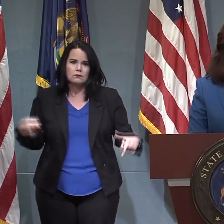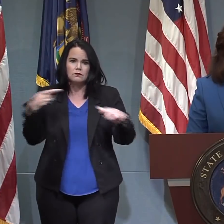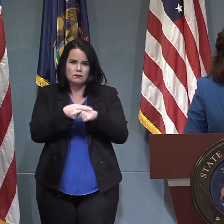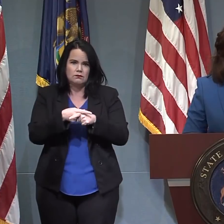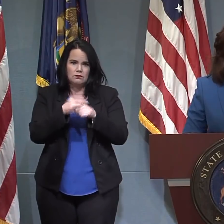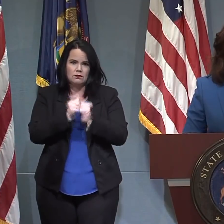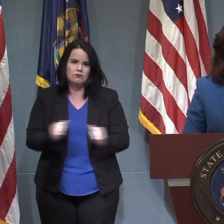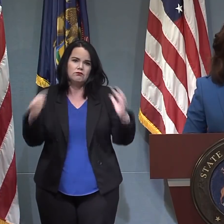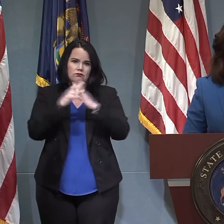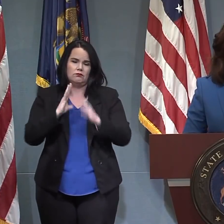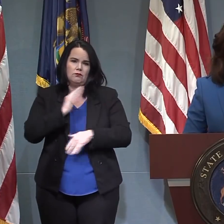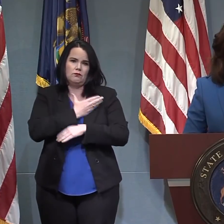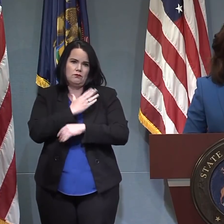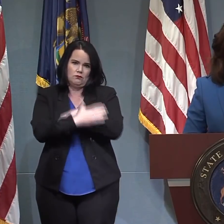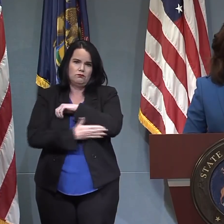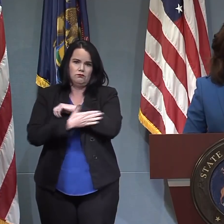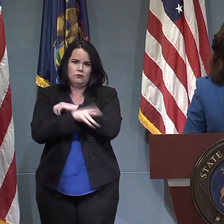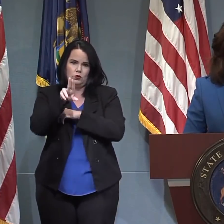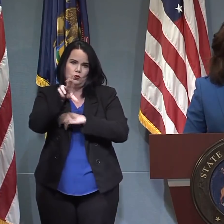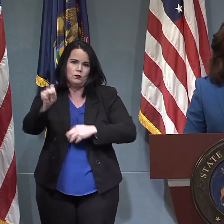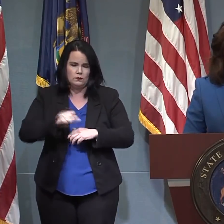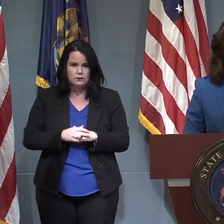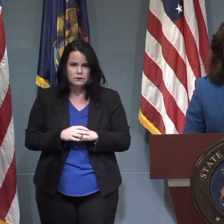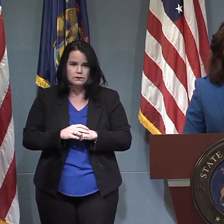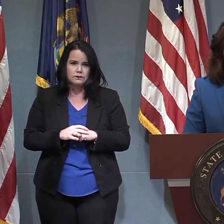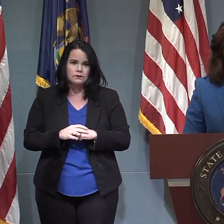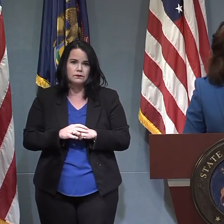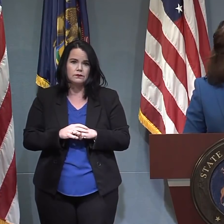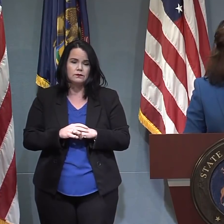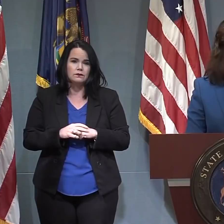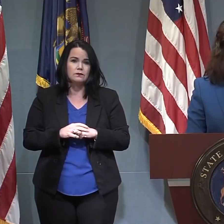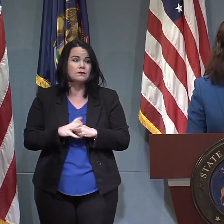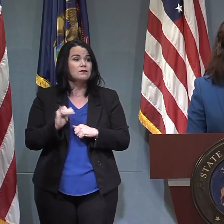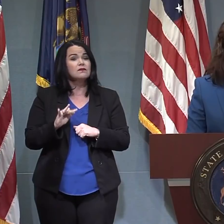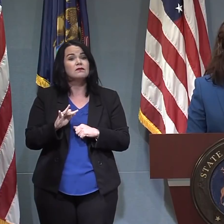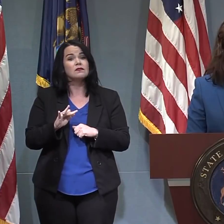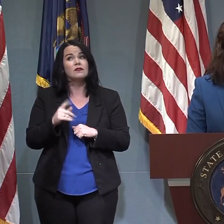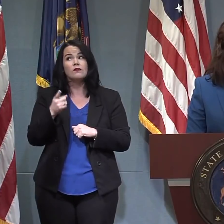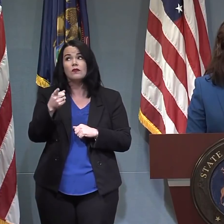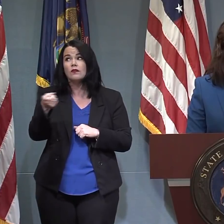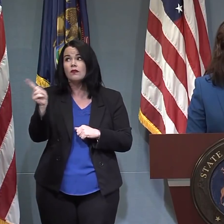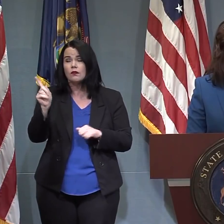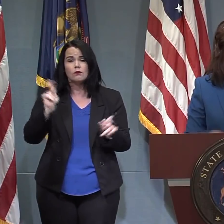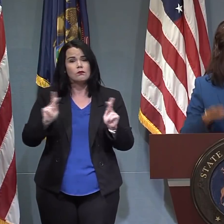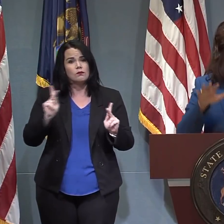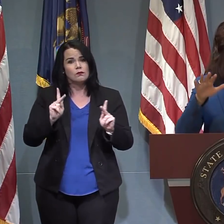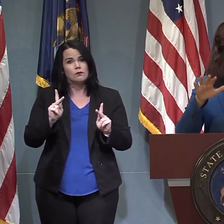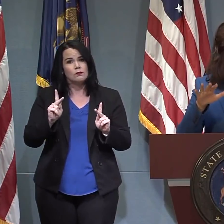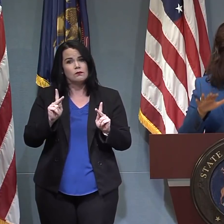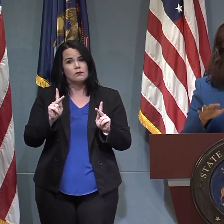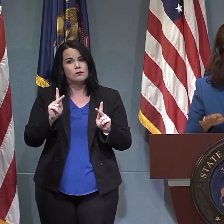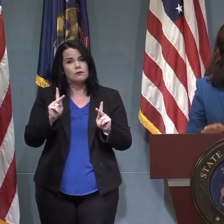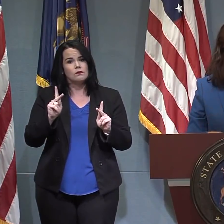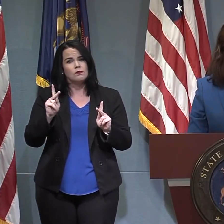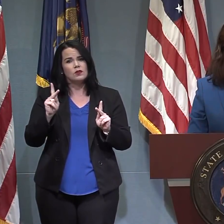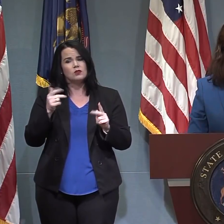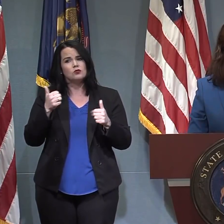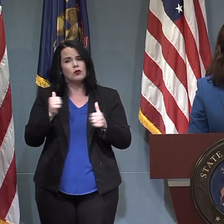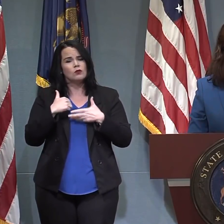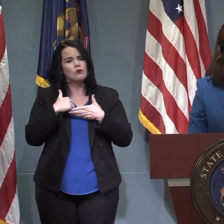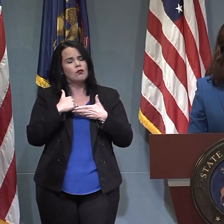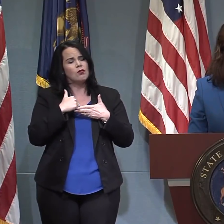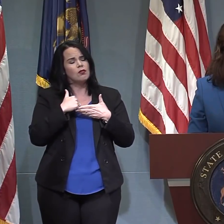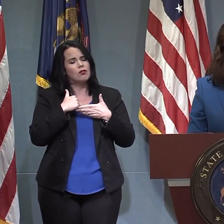this great country of ours. And I would appreciate it if others would do their part to try to lower the